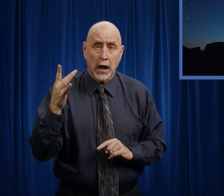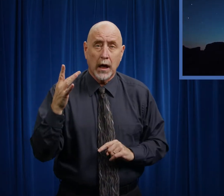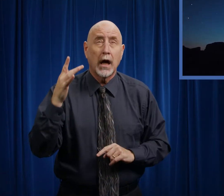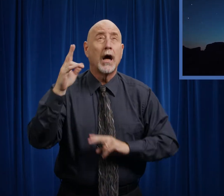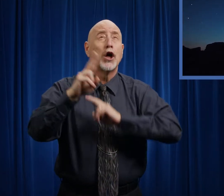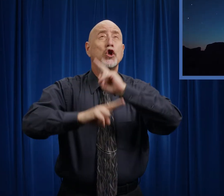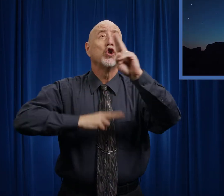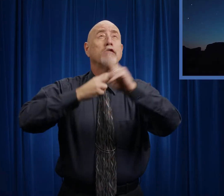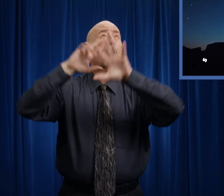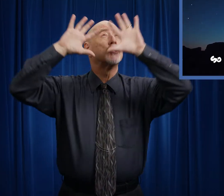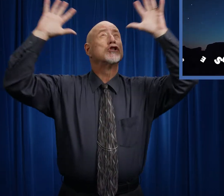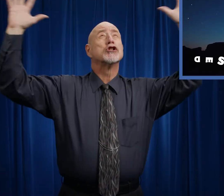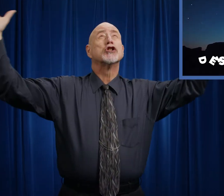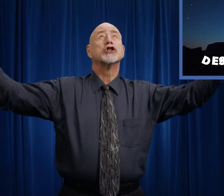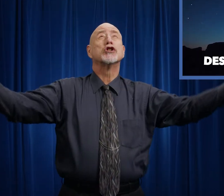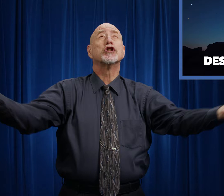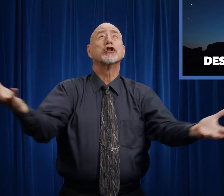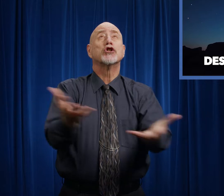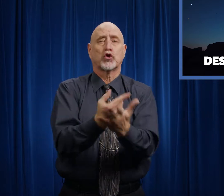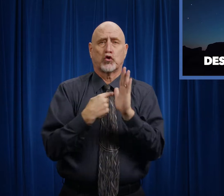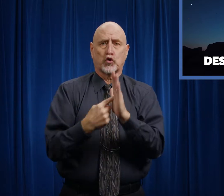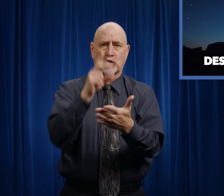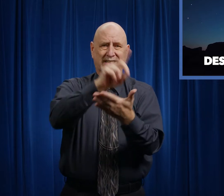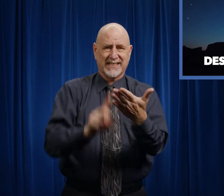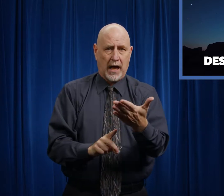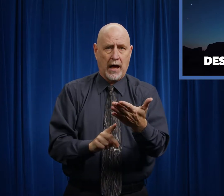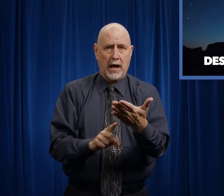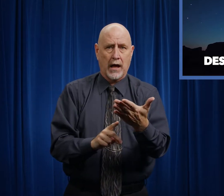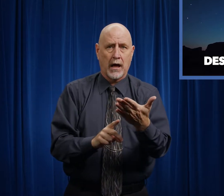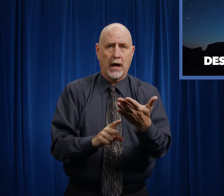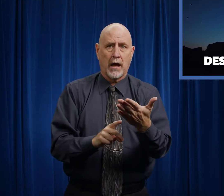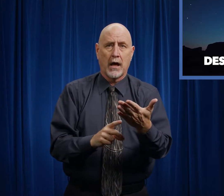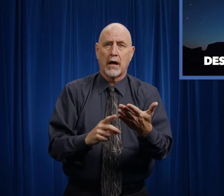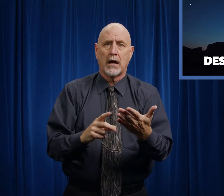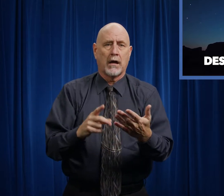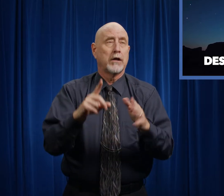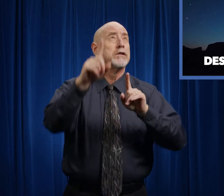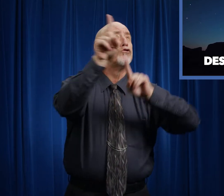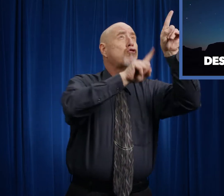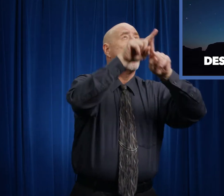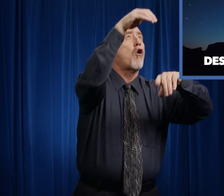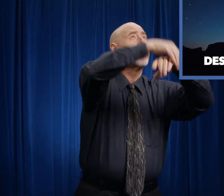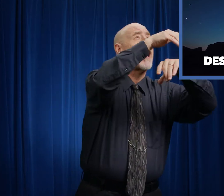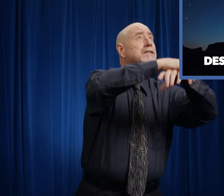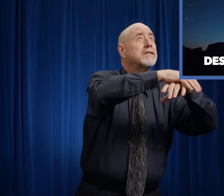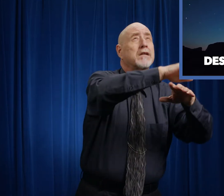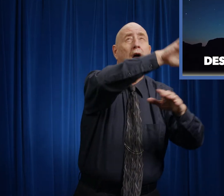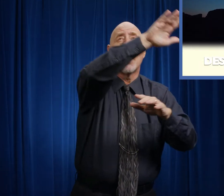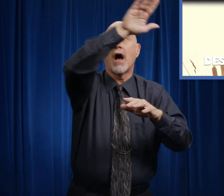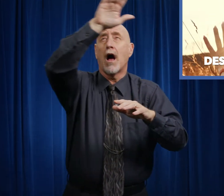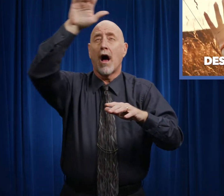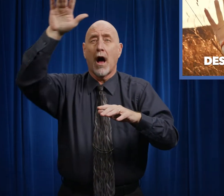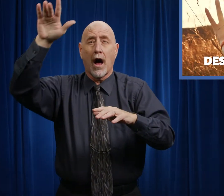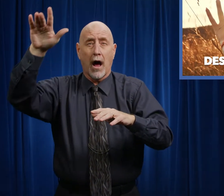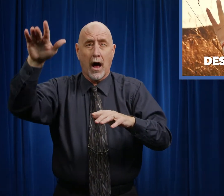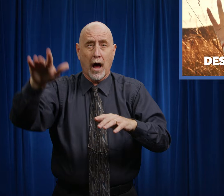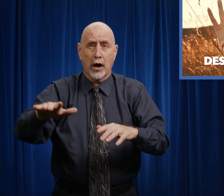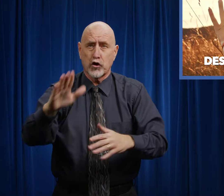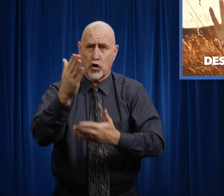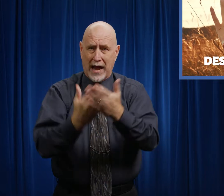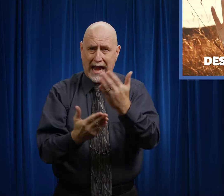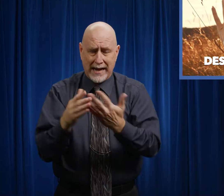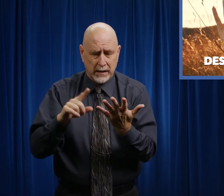this universe exhibits design from the starry sky at night to the fingertips on